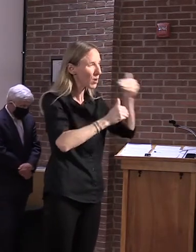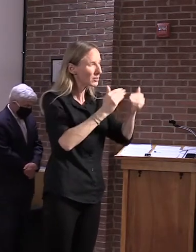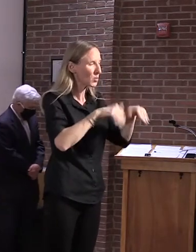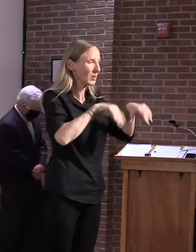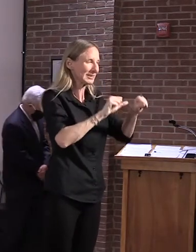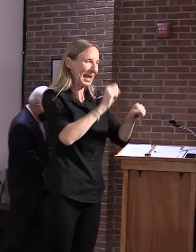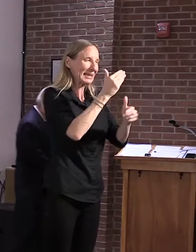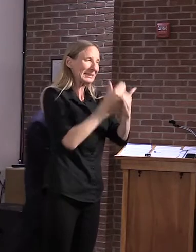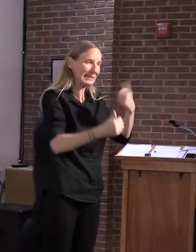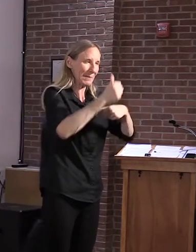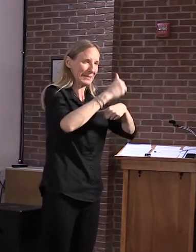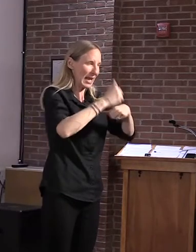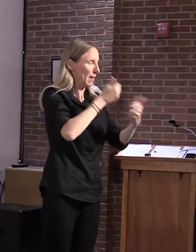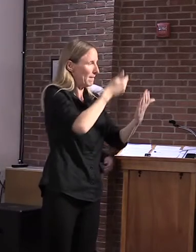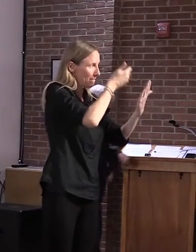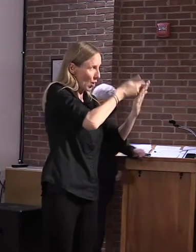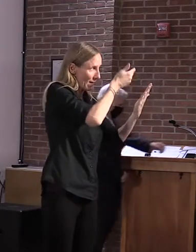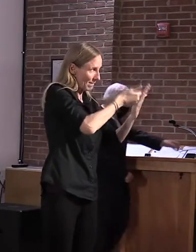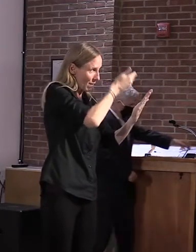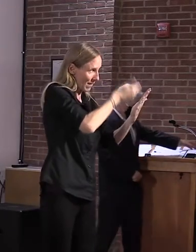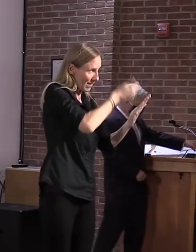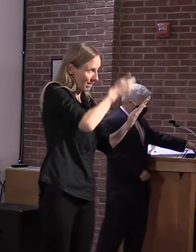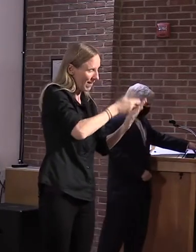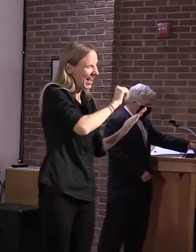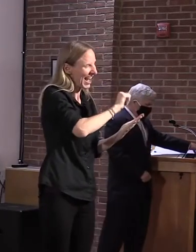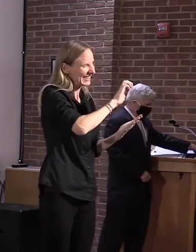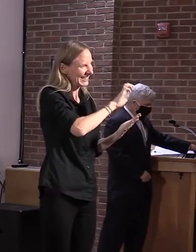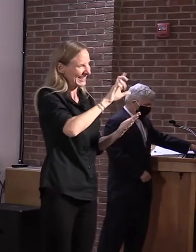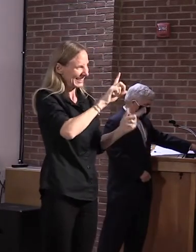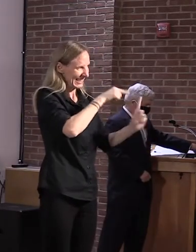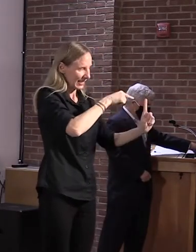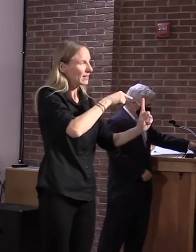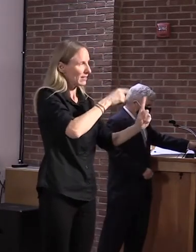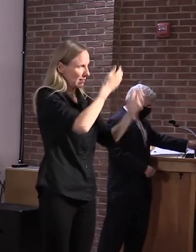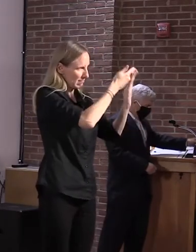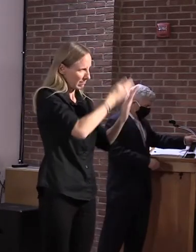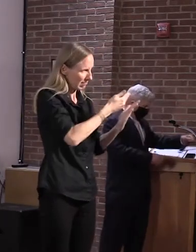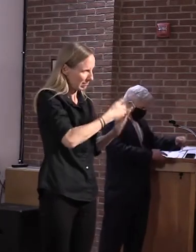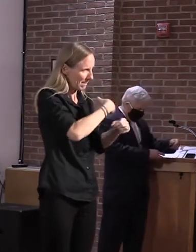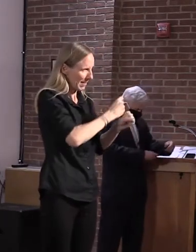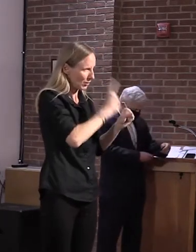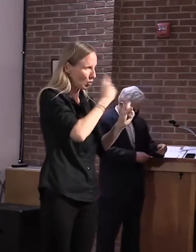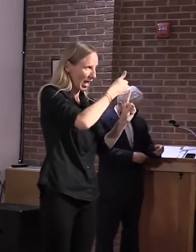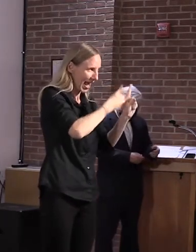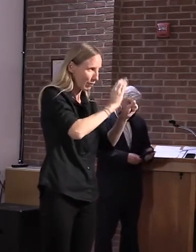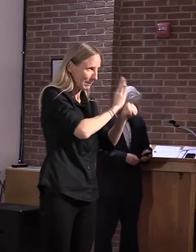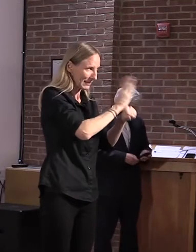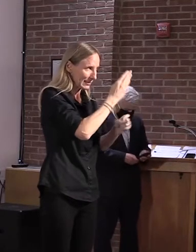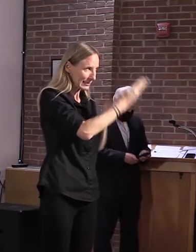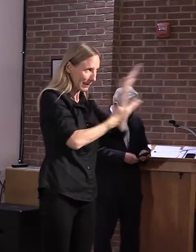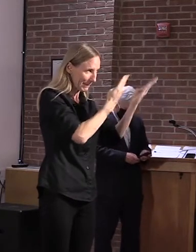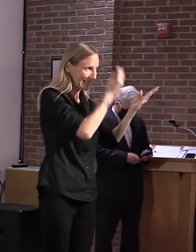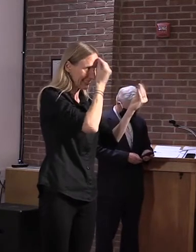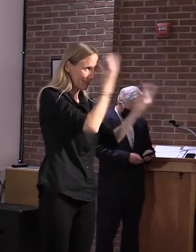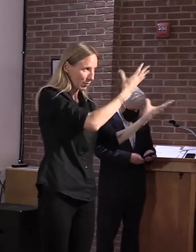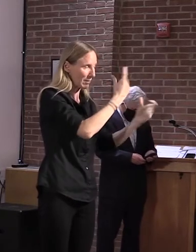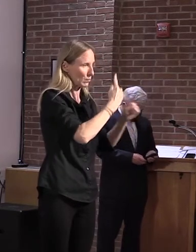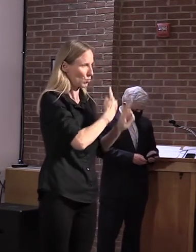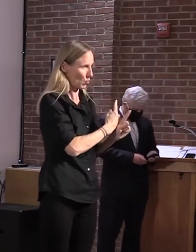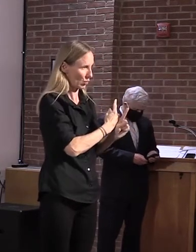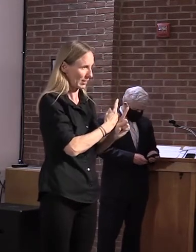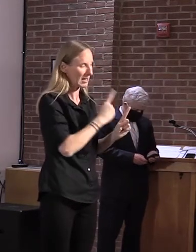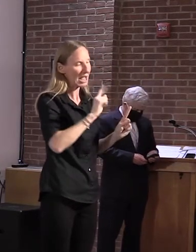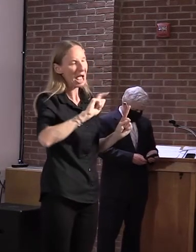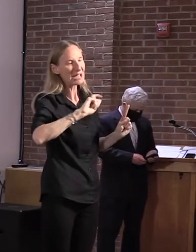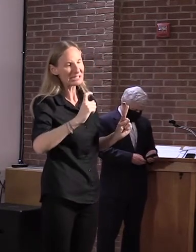as we work through the verification process and ensuring every business submits their information properly. So we expect it